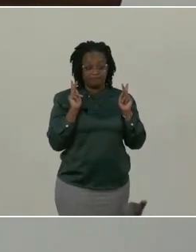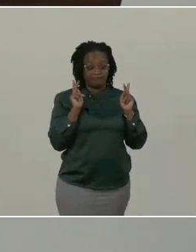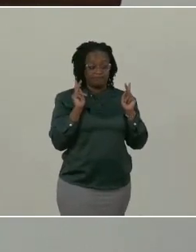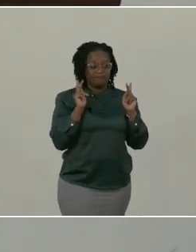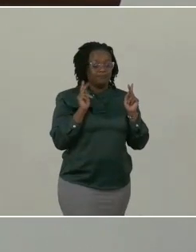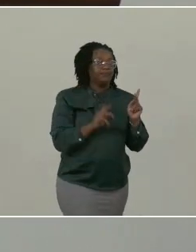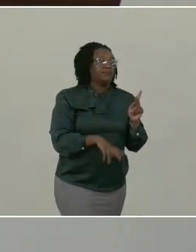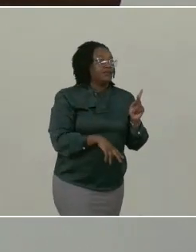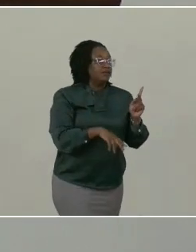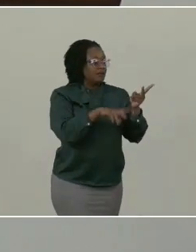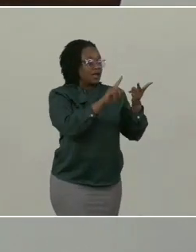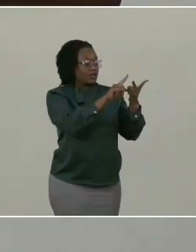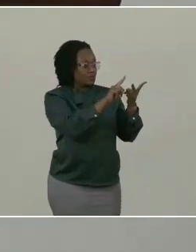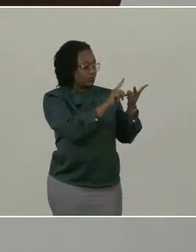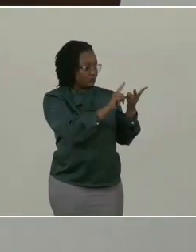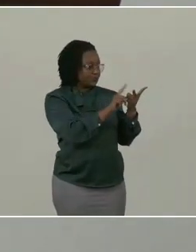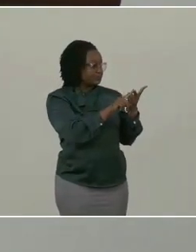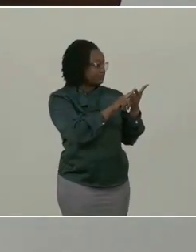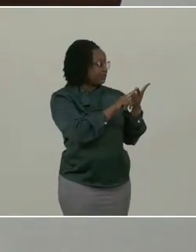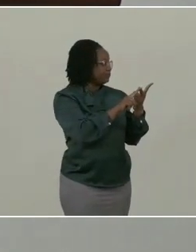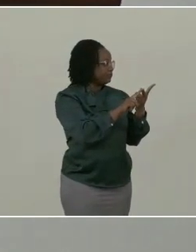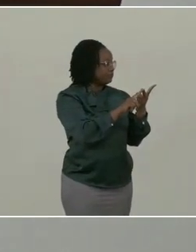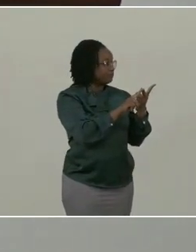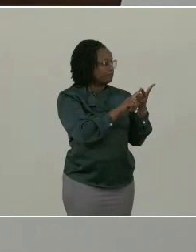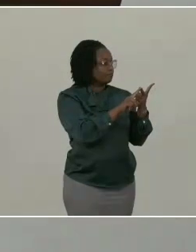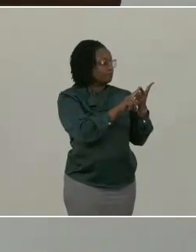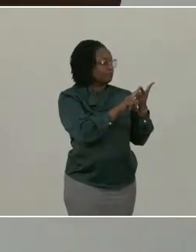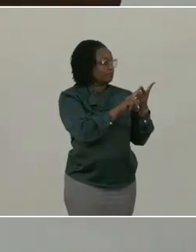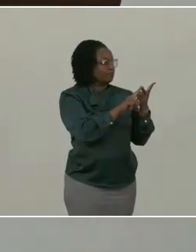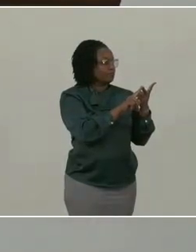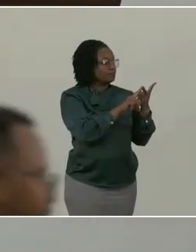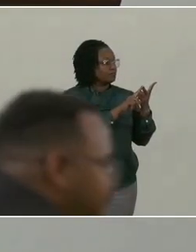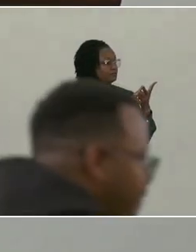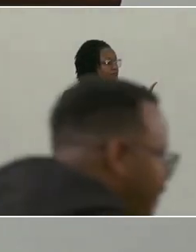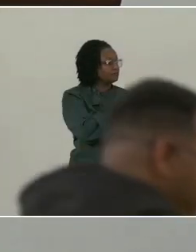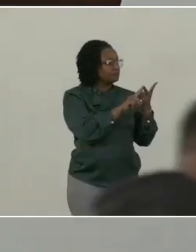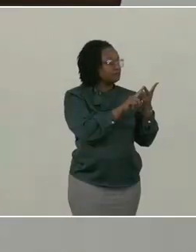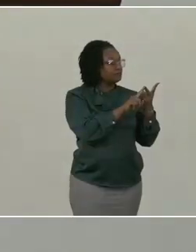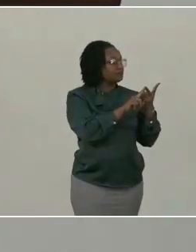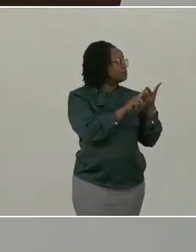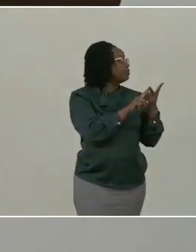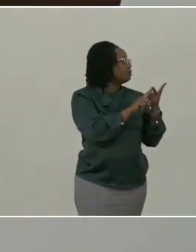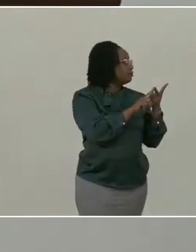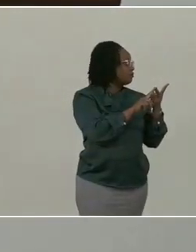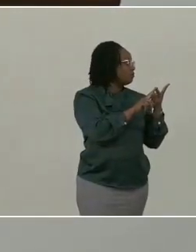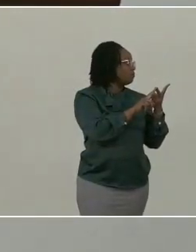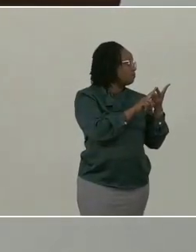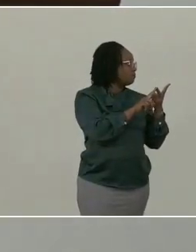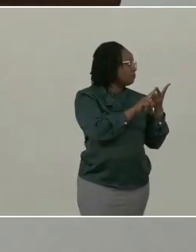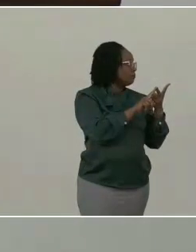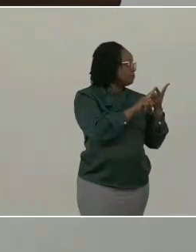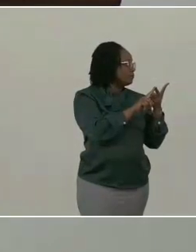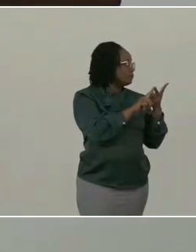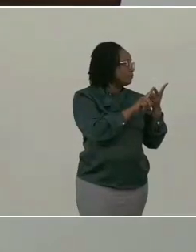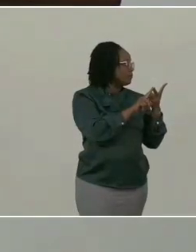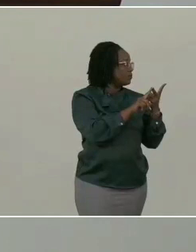There was an issue of hearing disability. There was an issue of